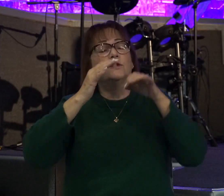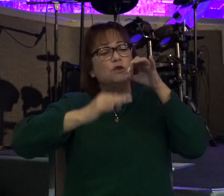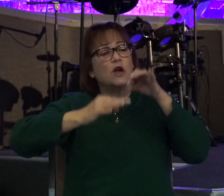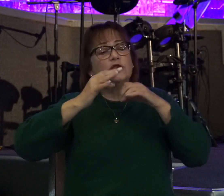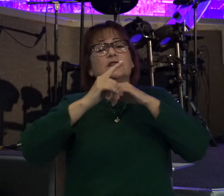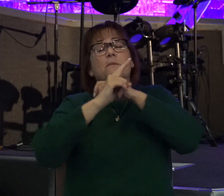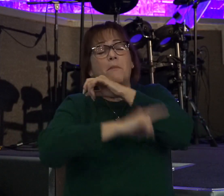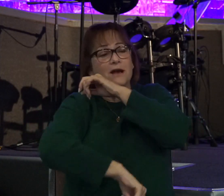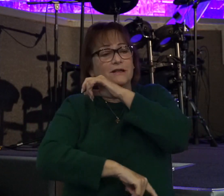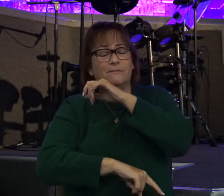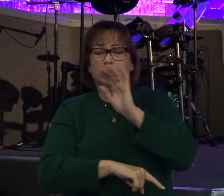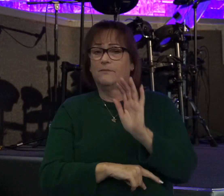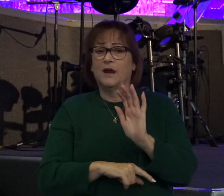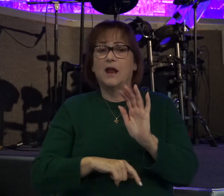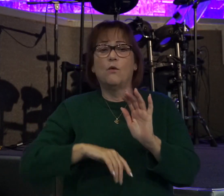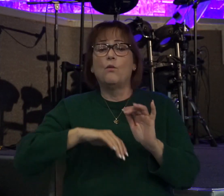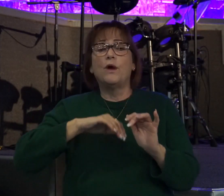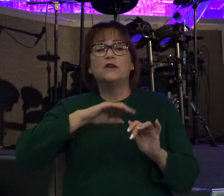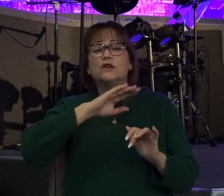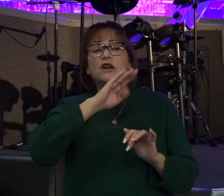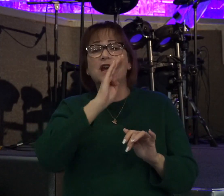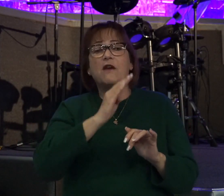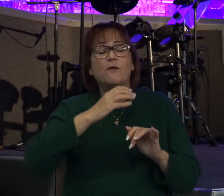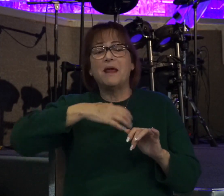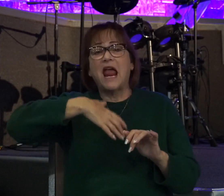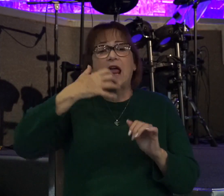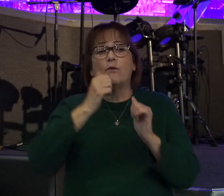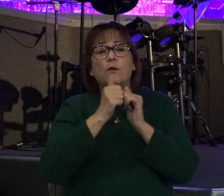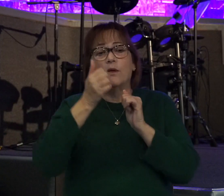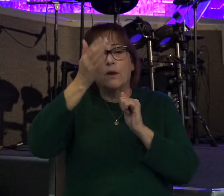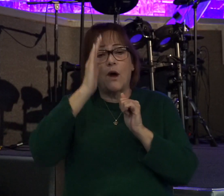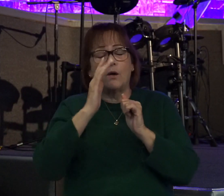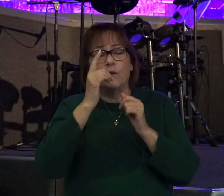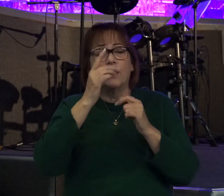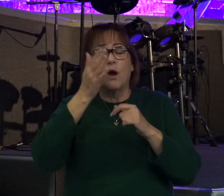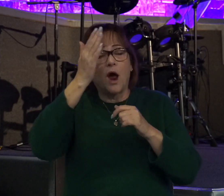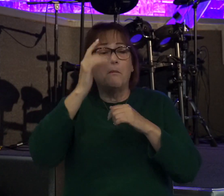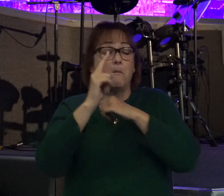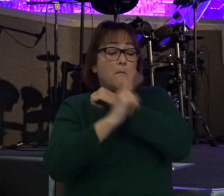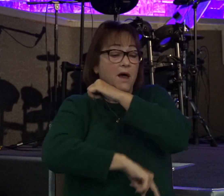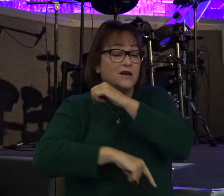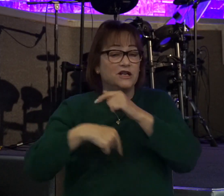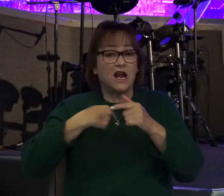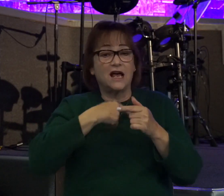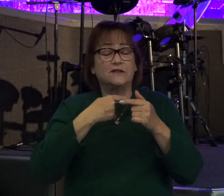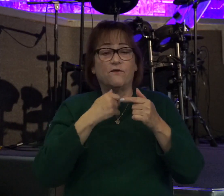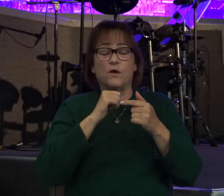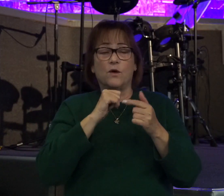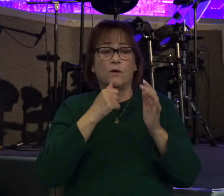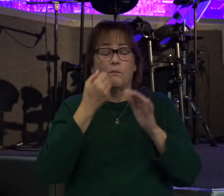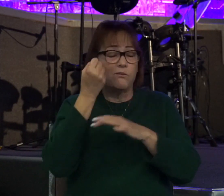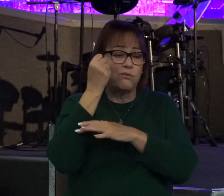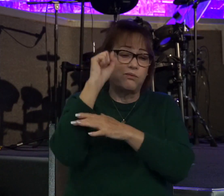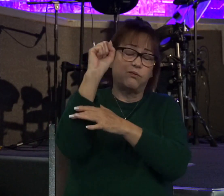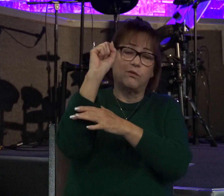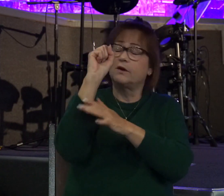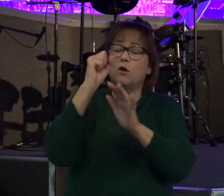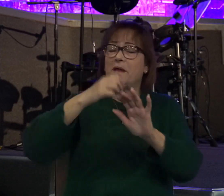may we never be angry at God. When God punishes us for disobedience, may we never be angry at God as it's our own